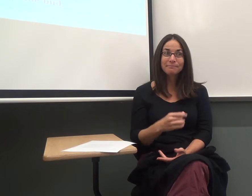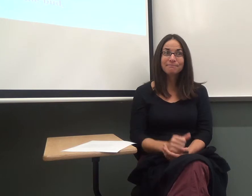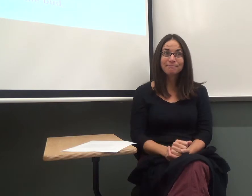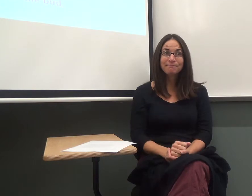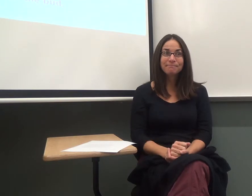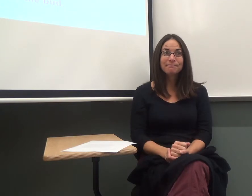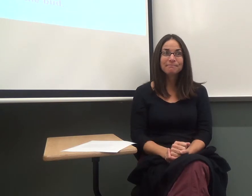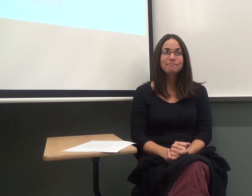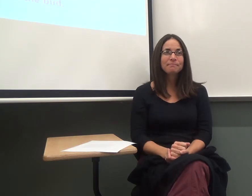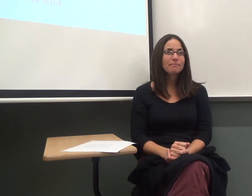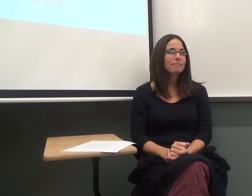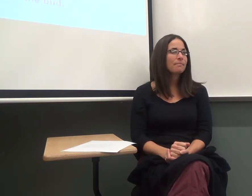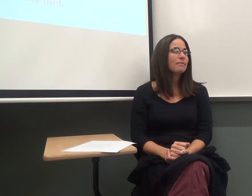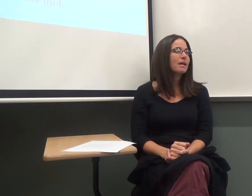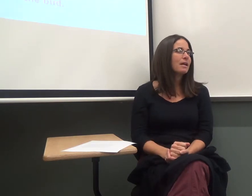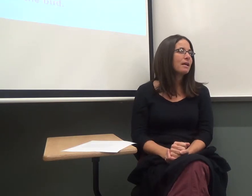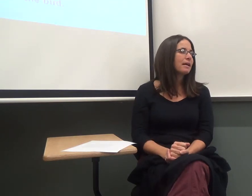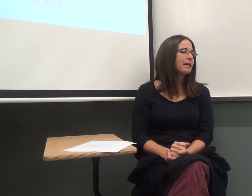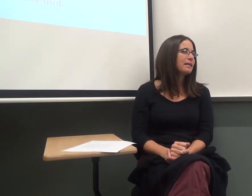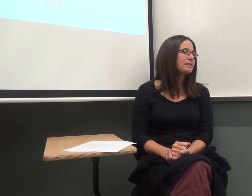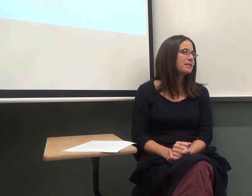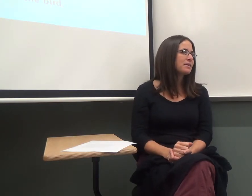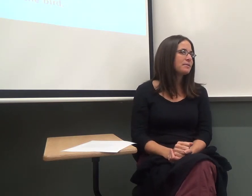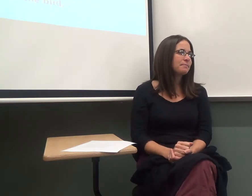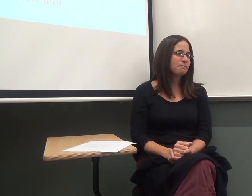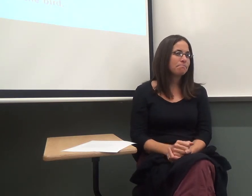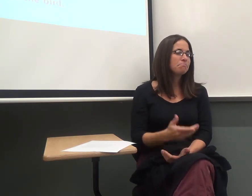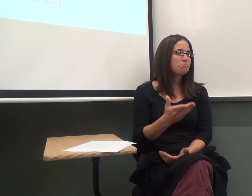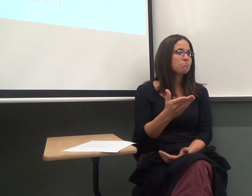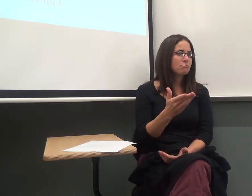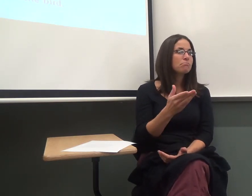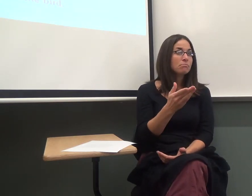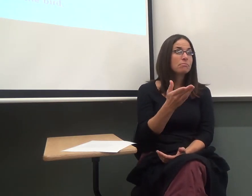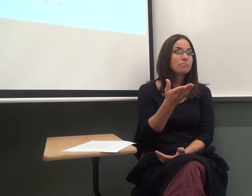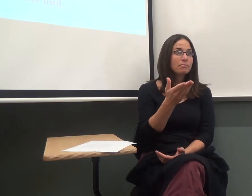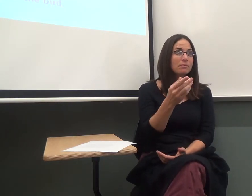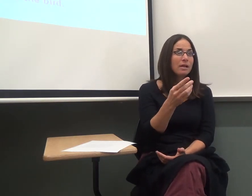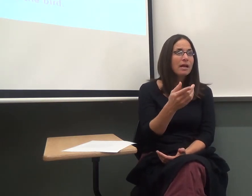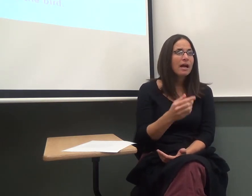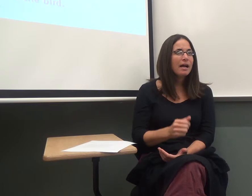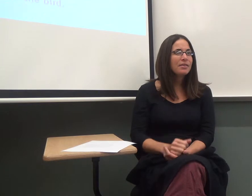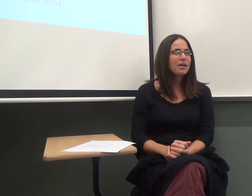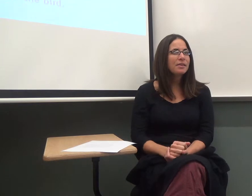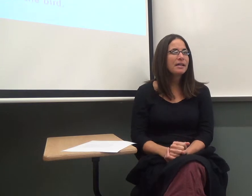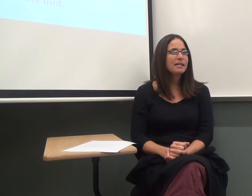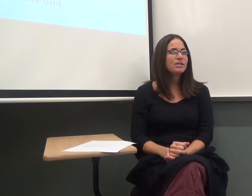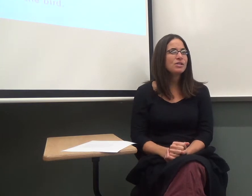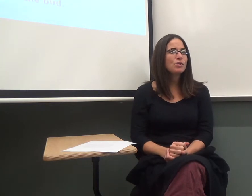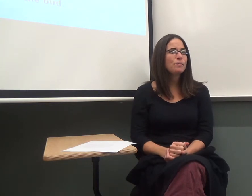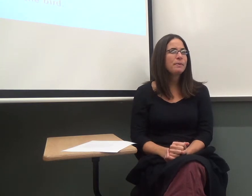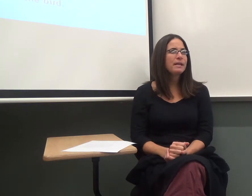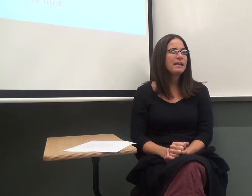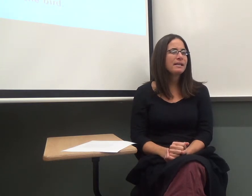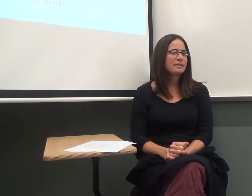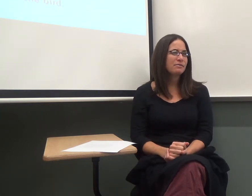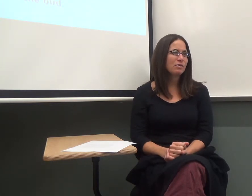To. Two. Can I ask Yes, Sandra? I thought that to be is the